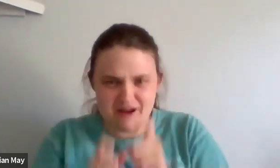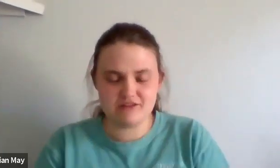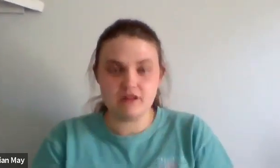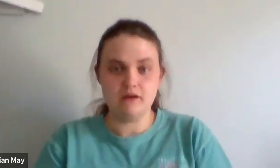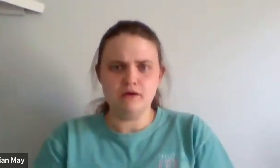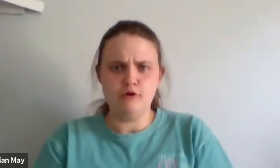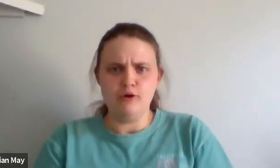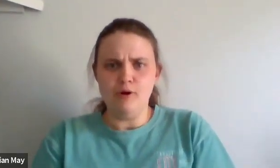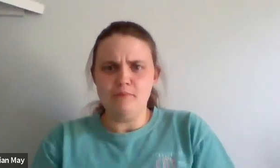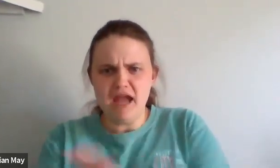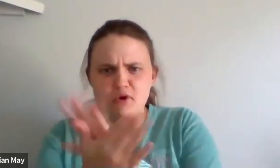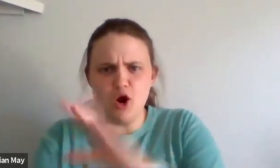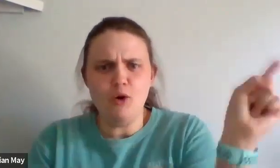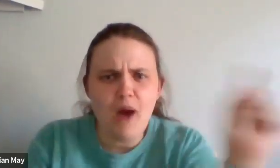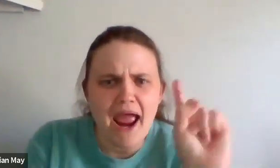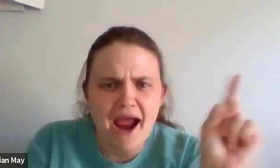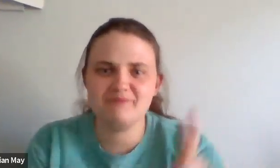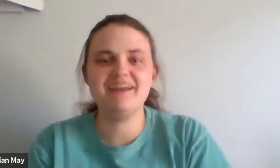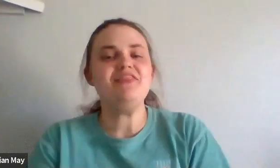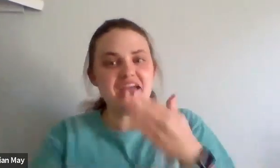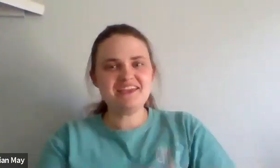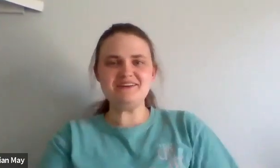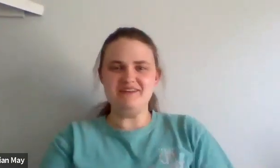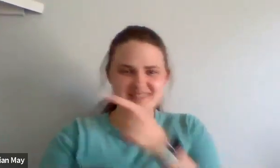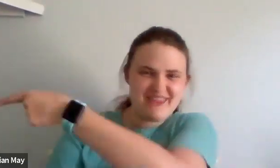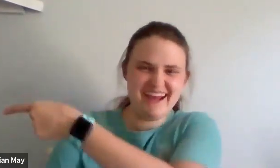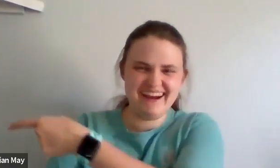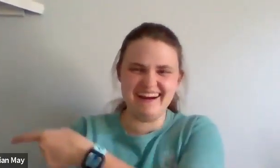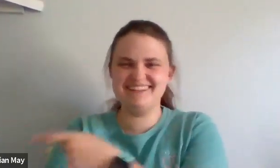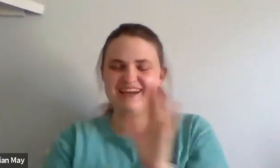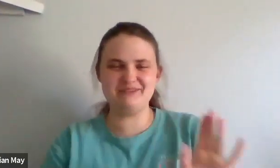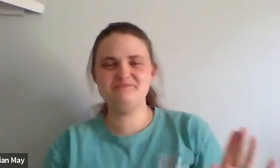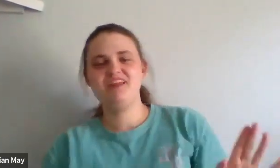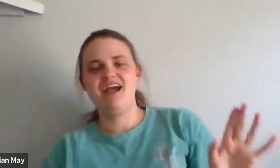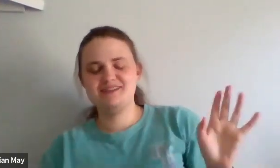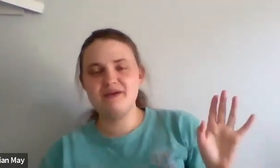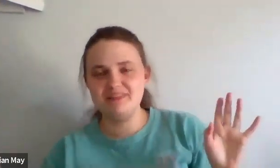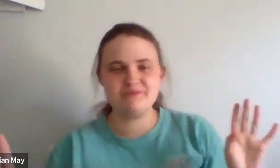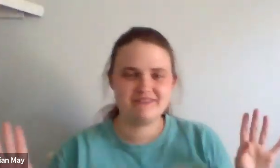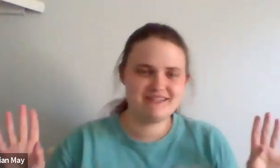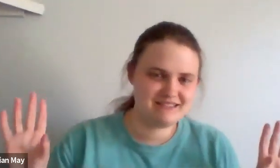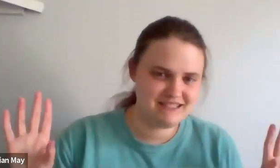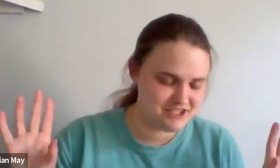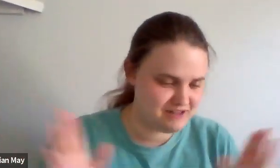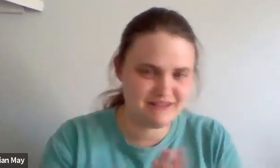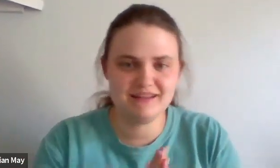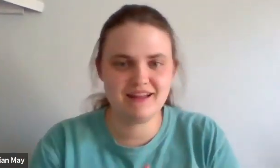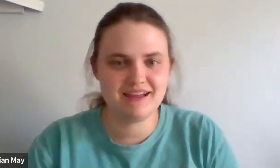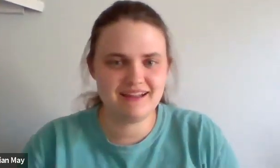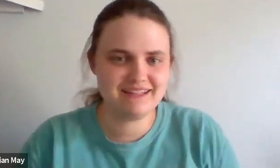eyebrows. And they're like, paper, where? And I'm like, thank you. It's over there. So I'm a little bit of a sassy teacher. I just can't lie. I like to